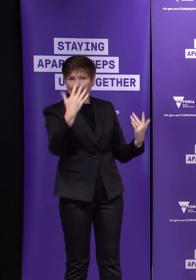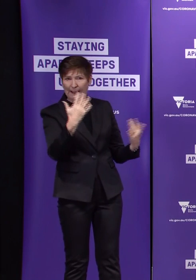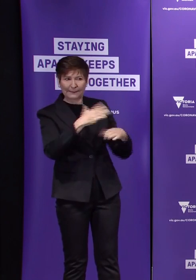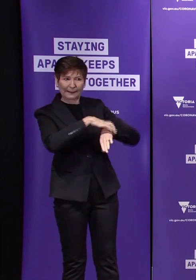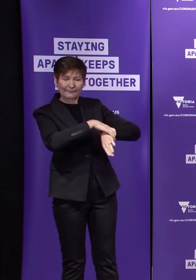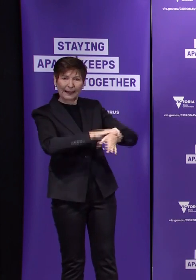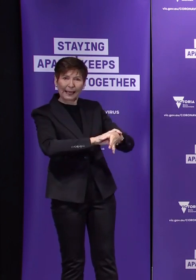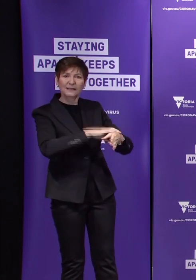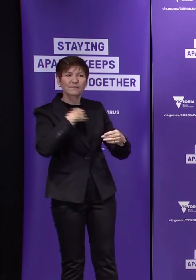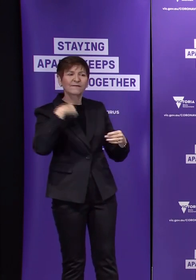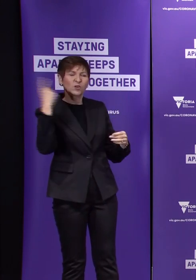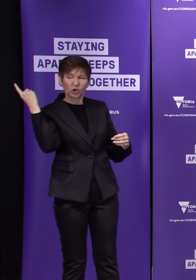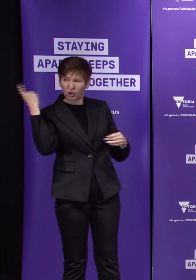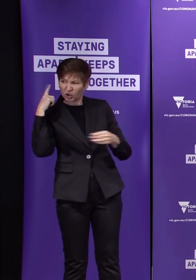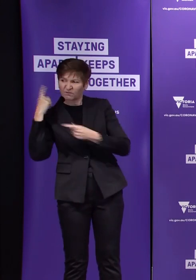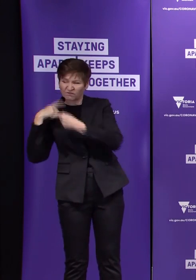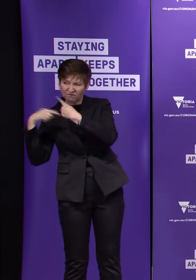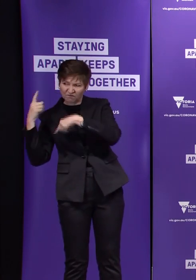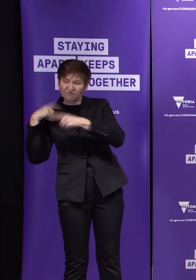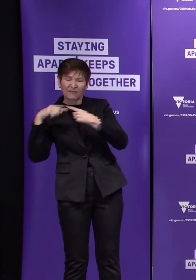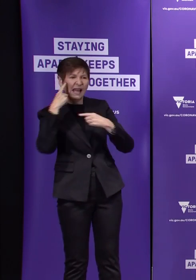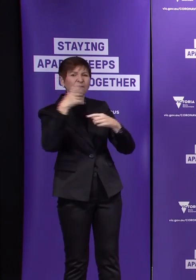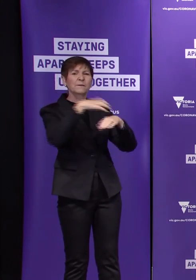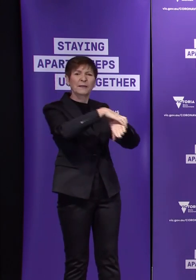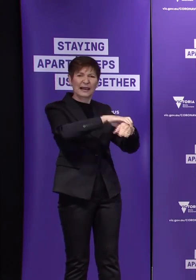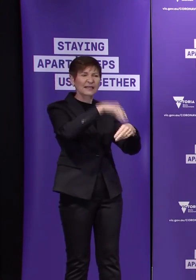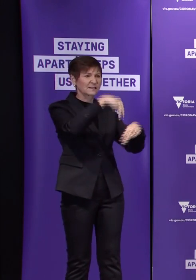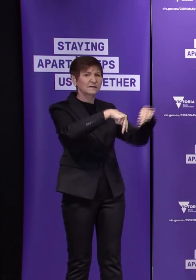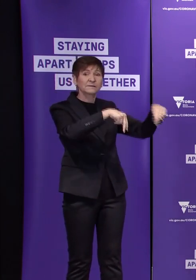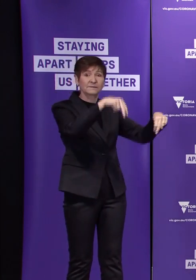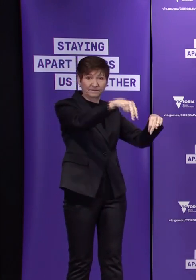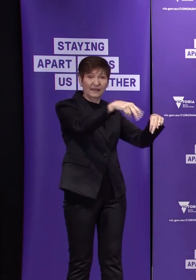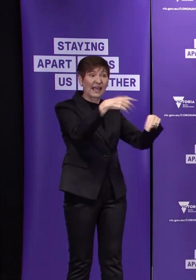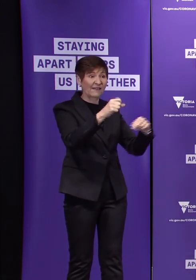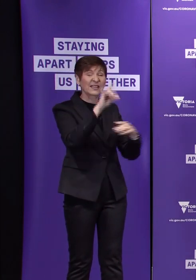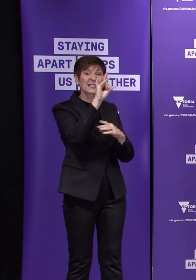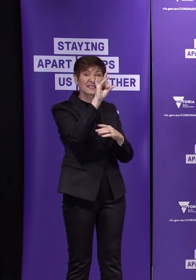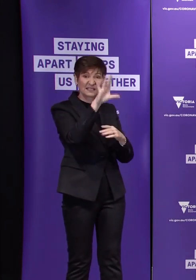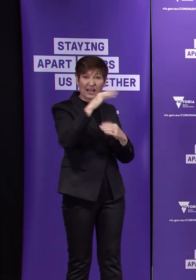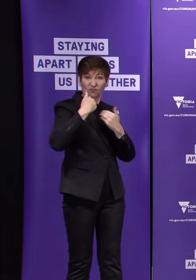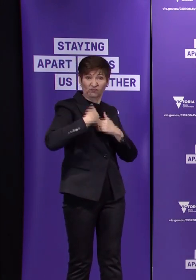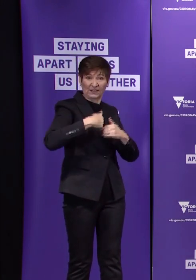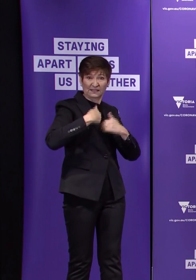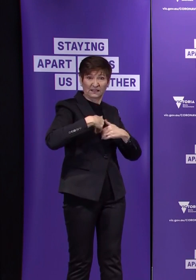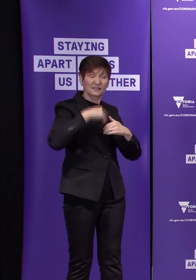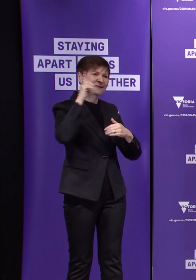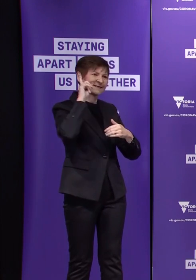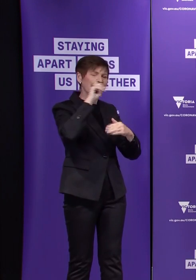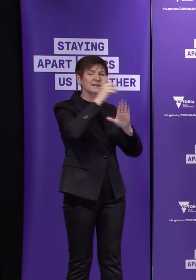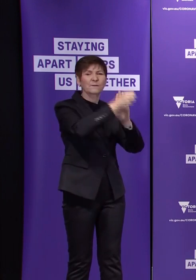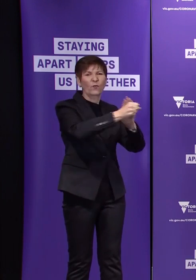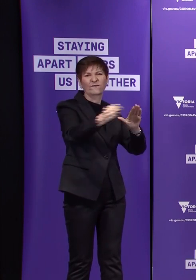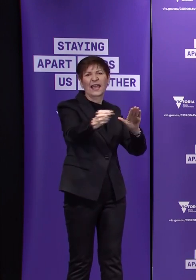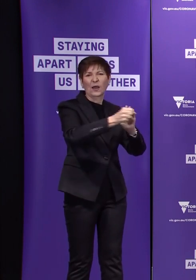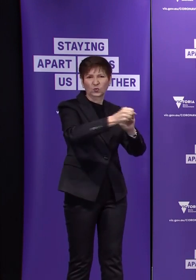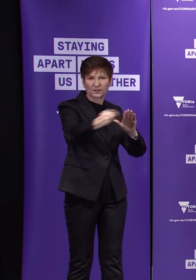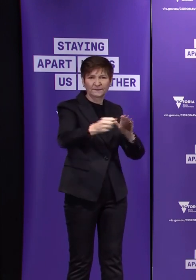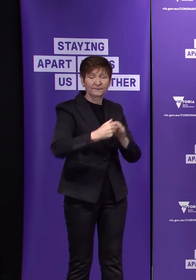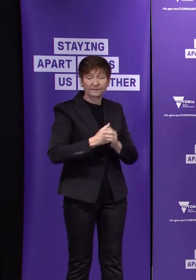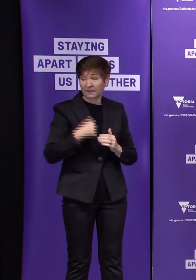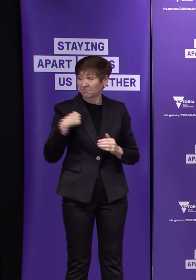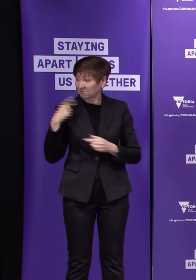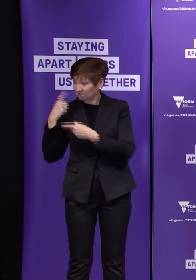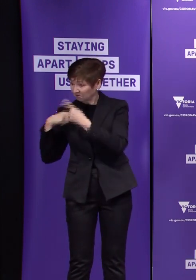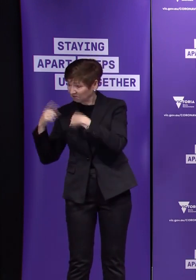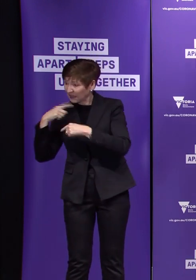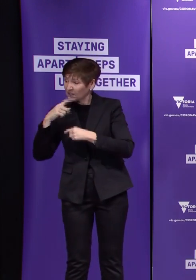there, and they're doing their work, which has seen 10 residents relocated yesterday, and my advice is 12 will be